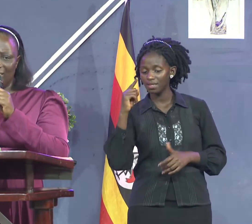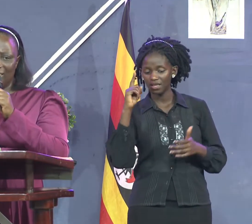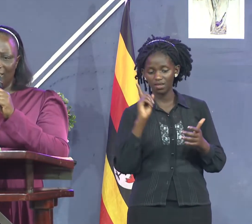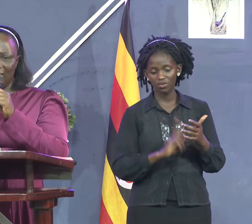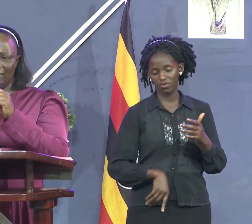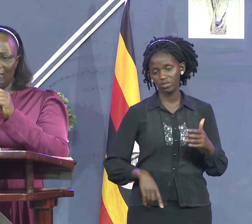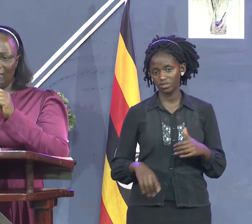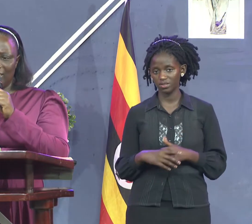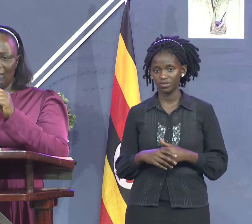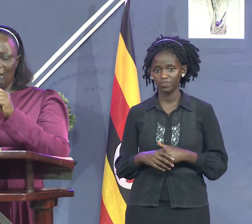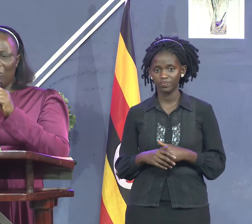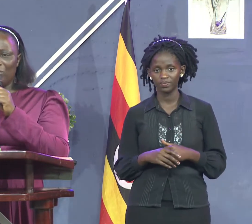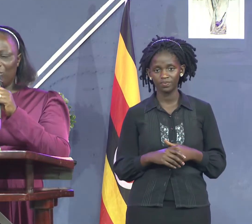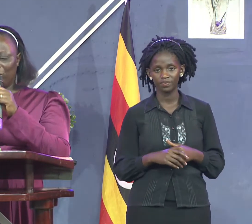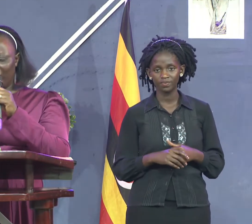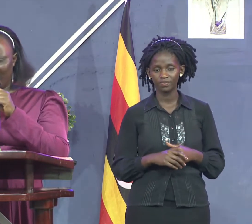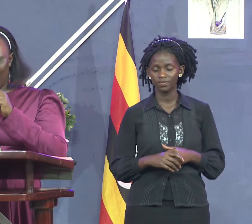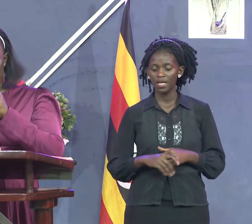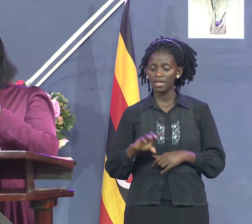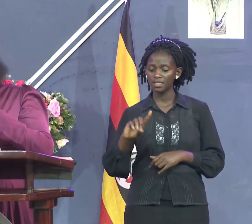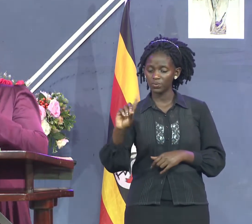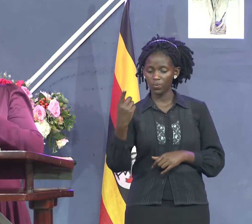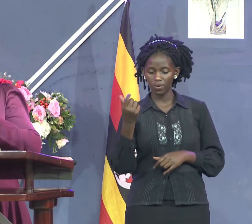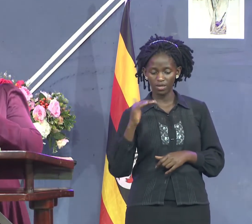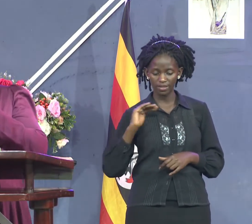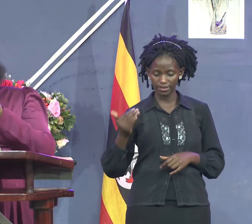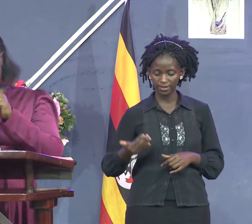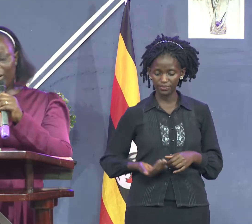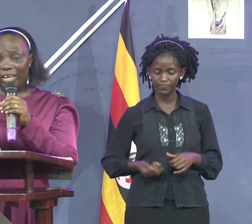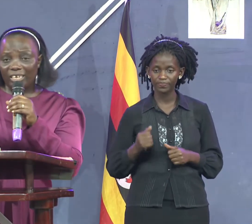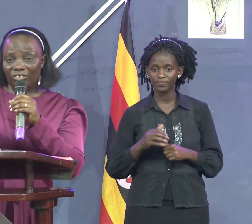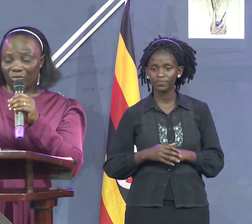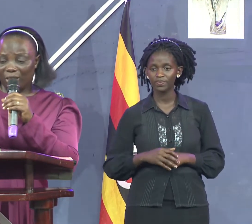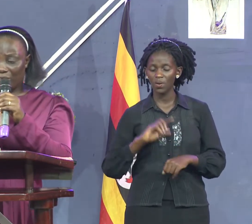What will we be giving them? There is a certain lady